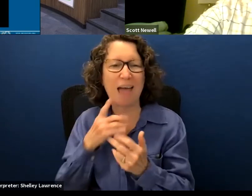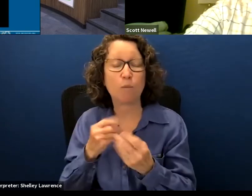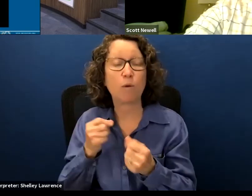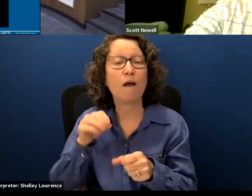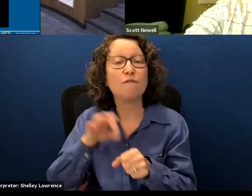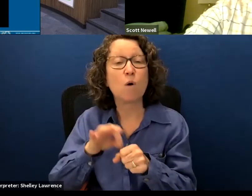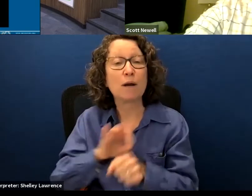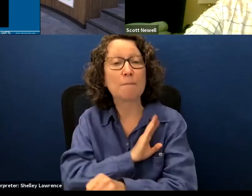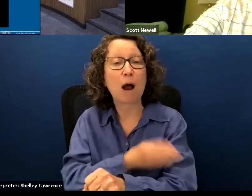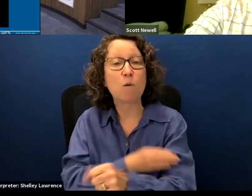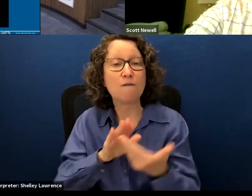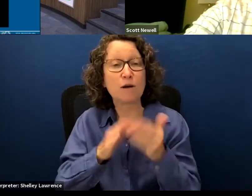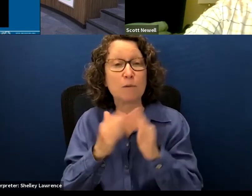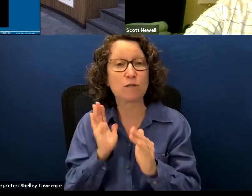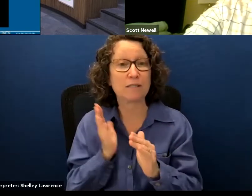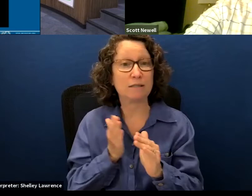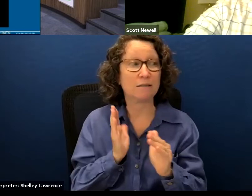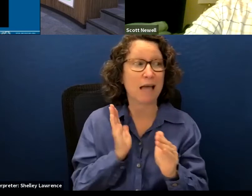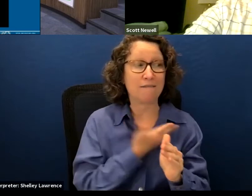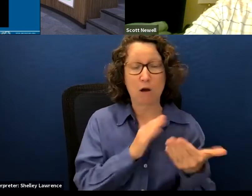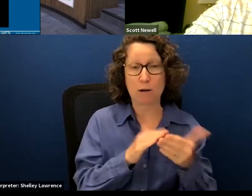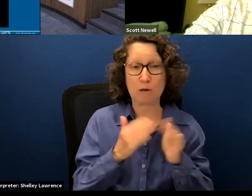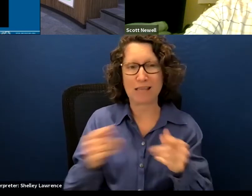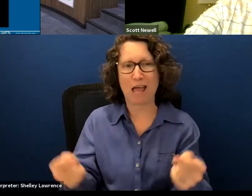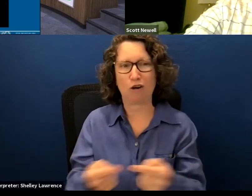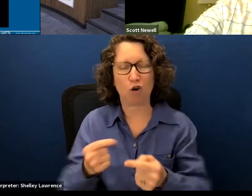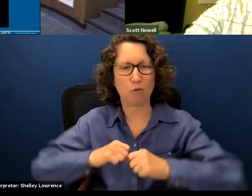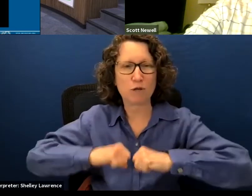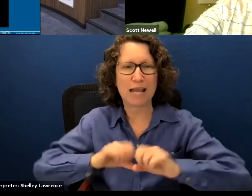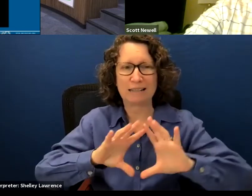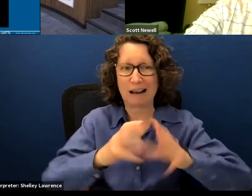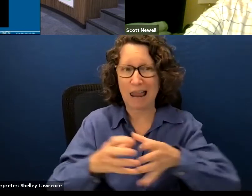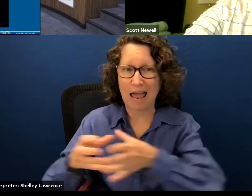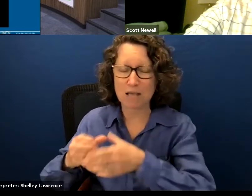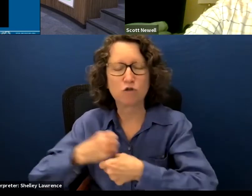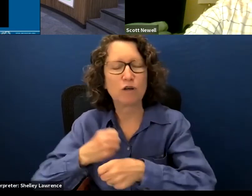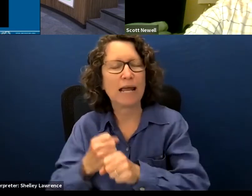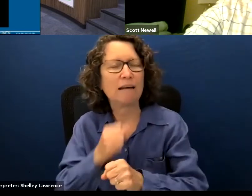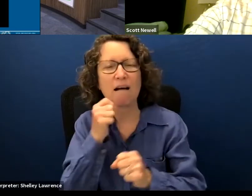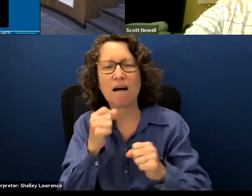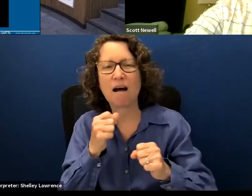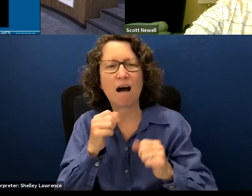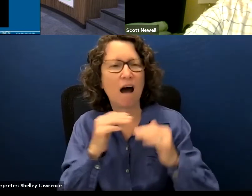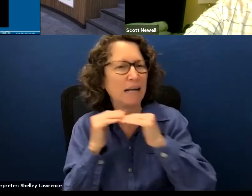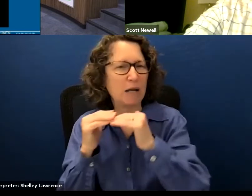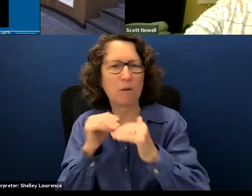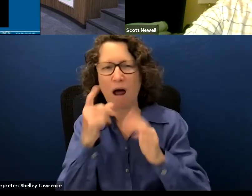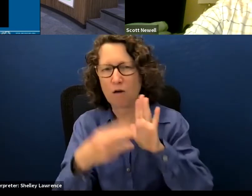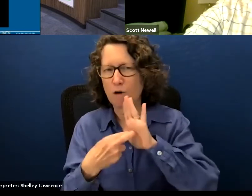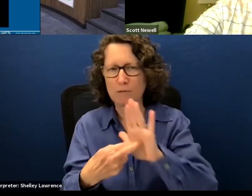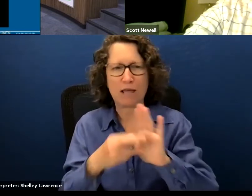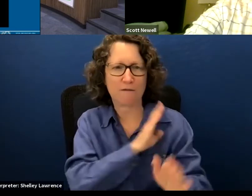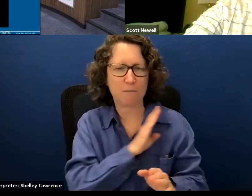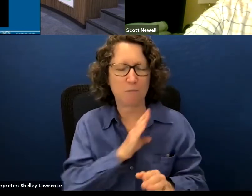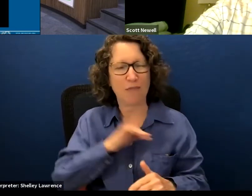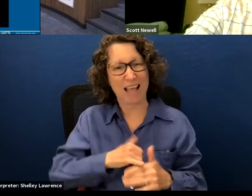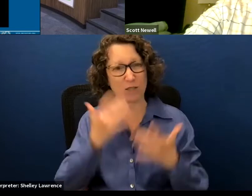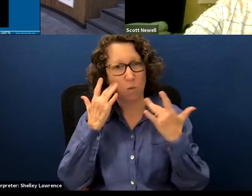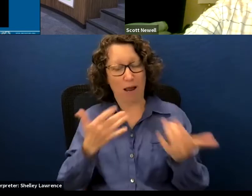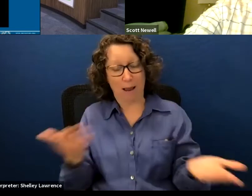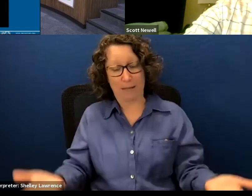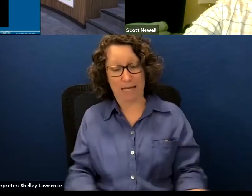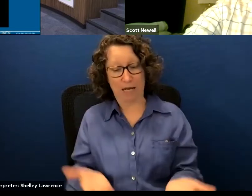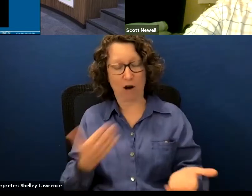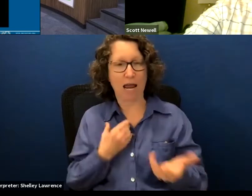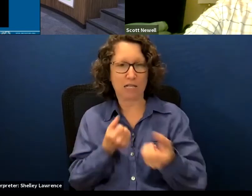of our communities and hurt the protected class, creating an unequal and unrepresentative board. This is why I am here